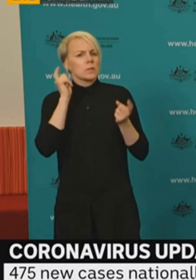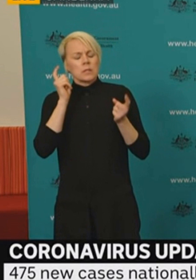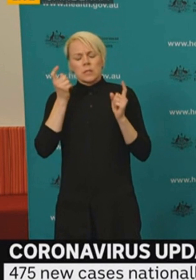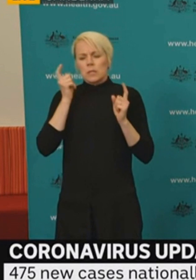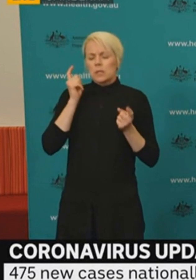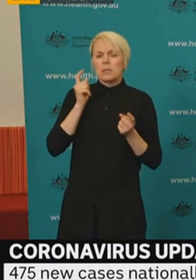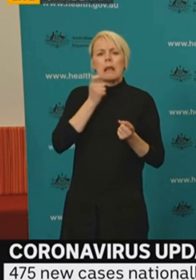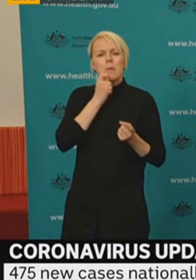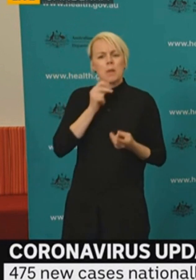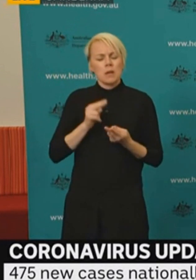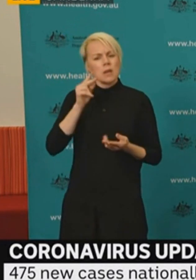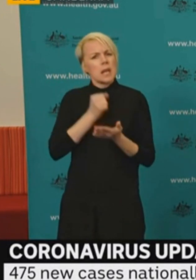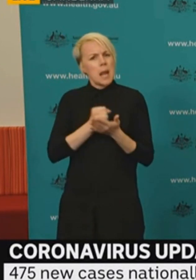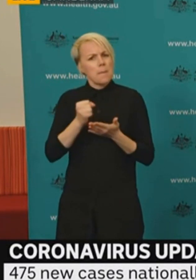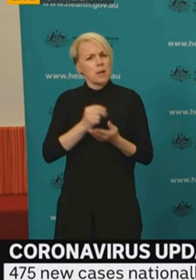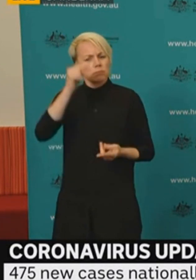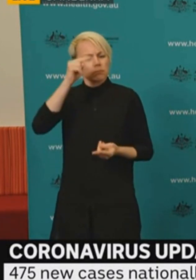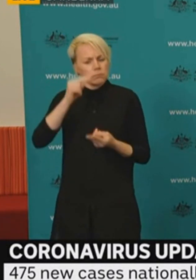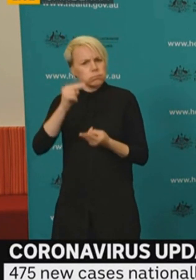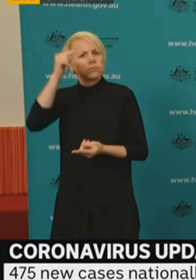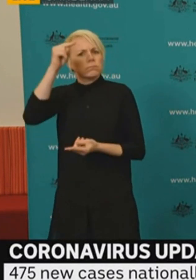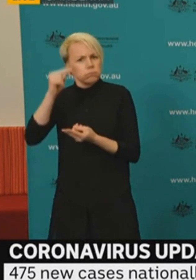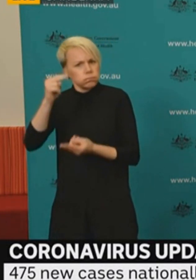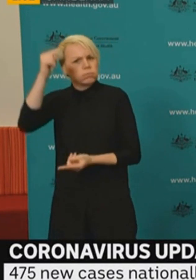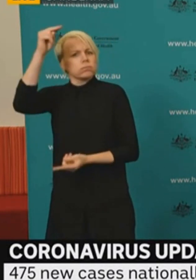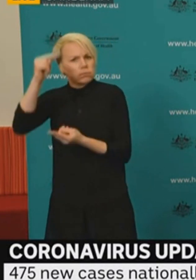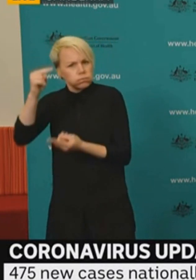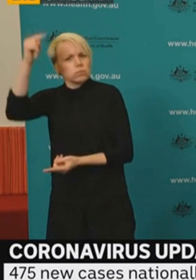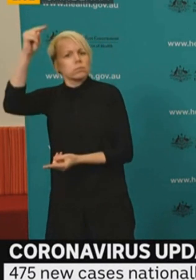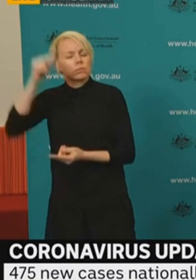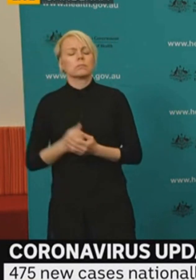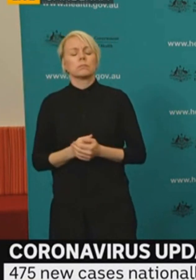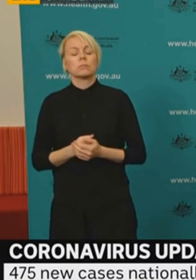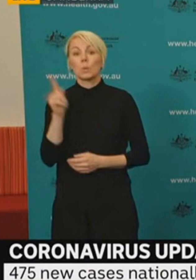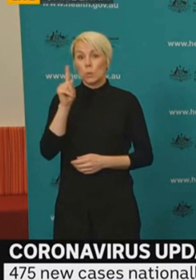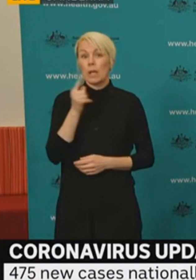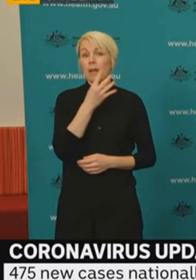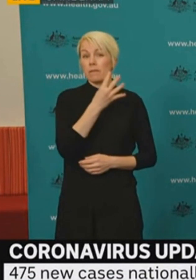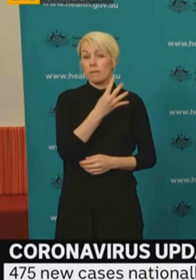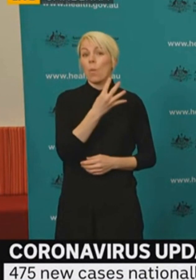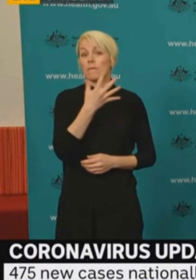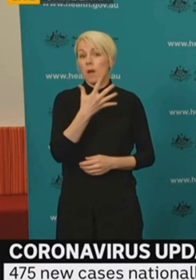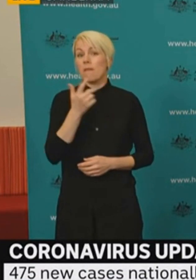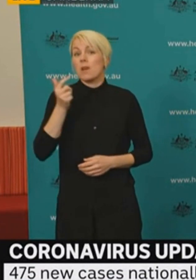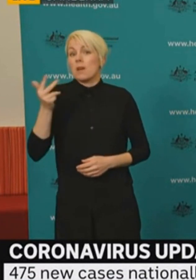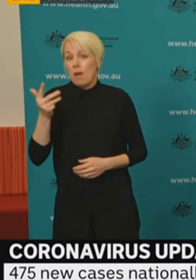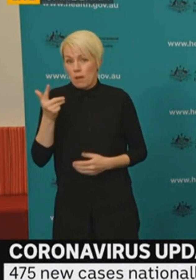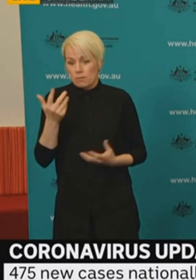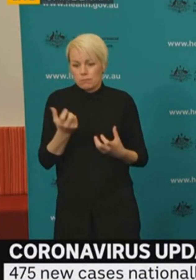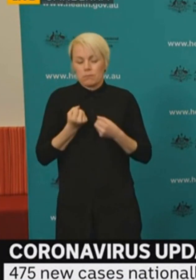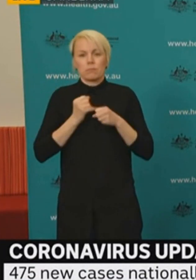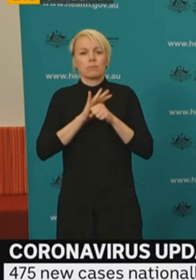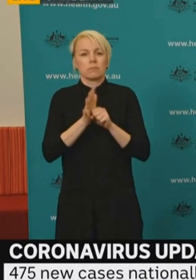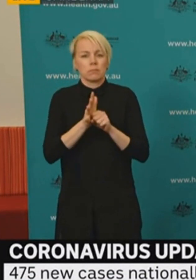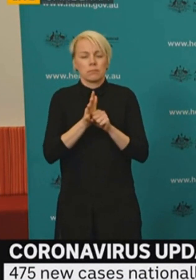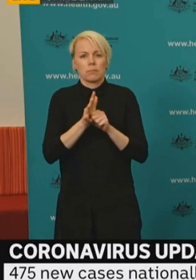to fluctuate in the 300s, in the 400s. Today, a number of 459, which not quite approaching the